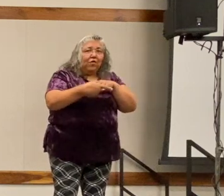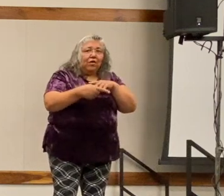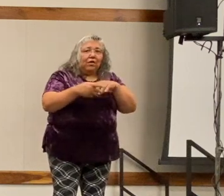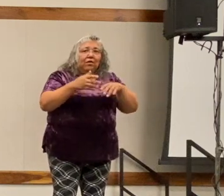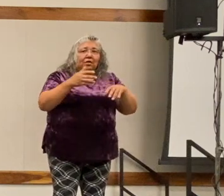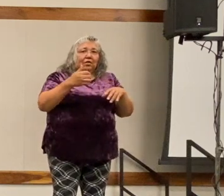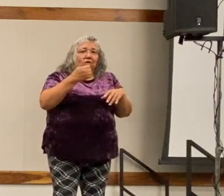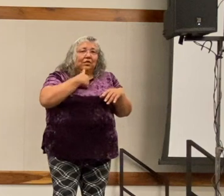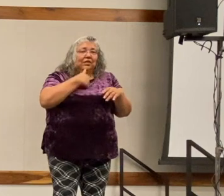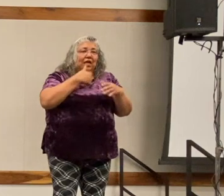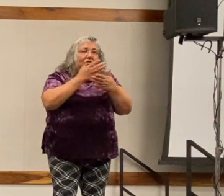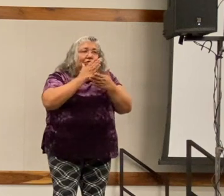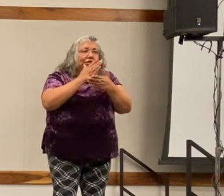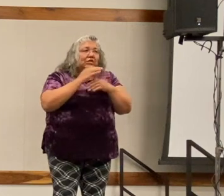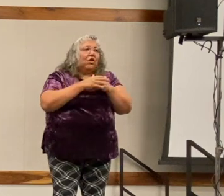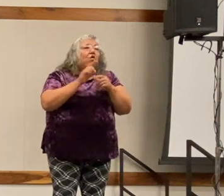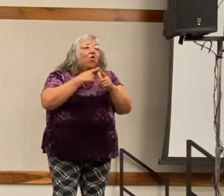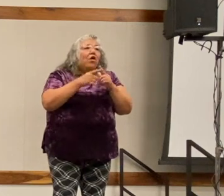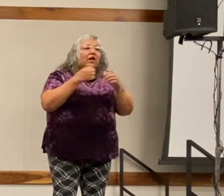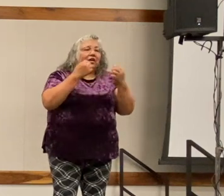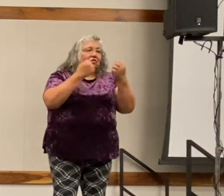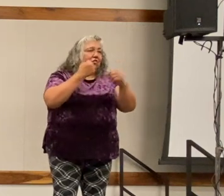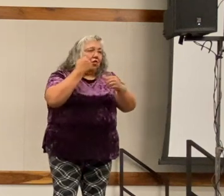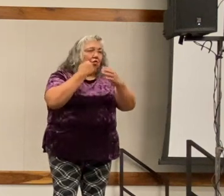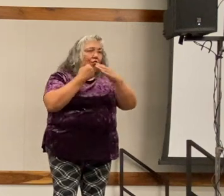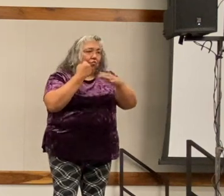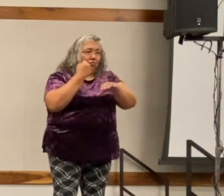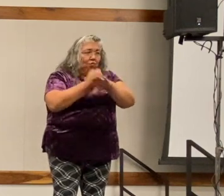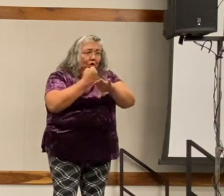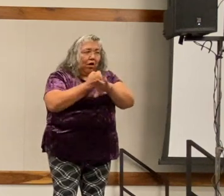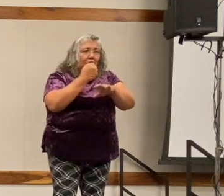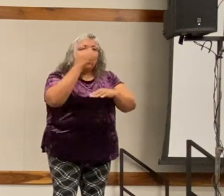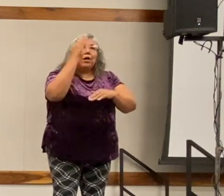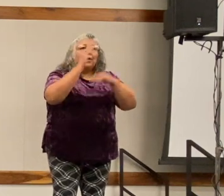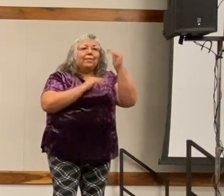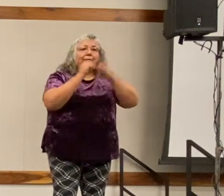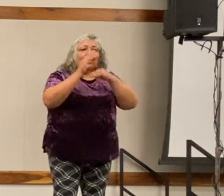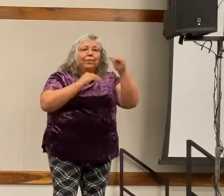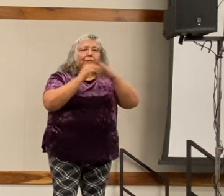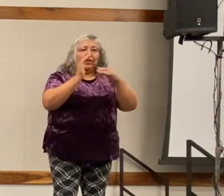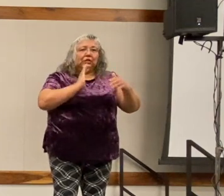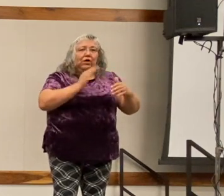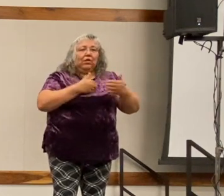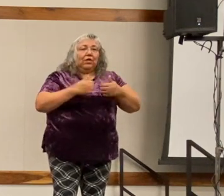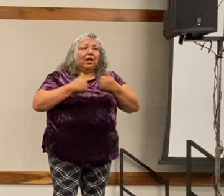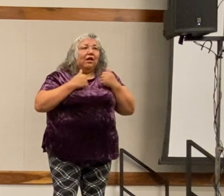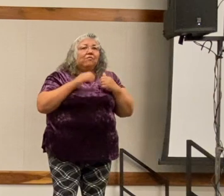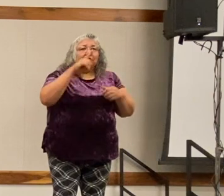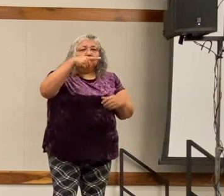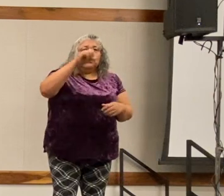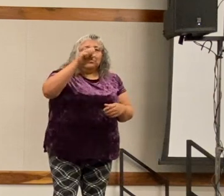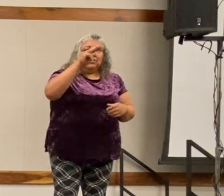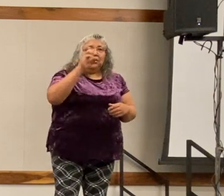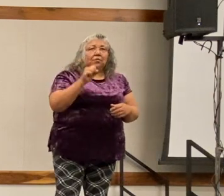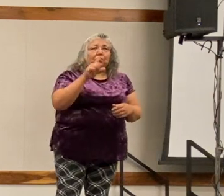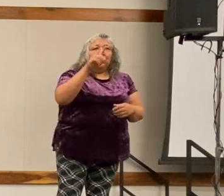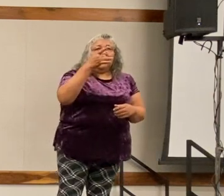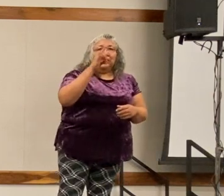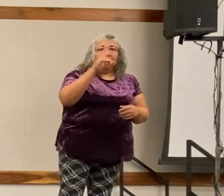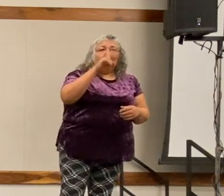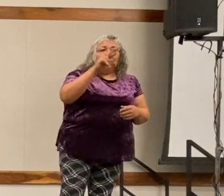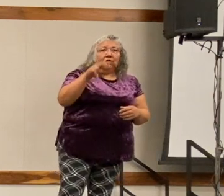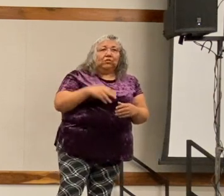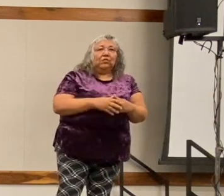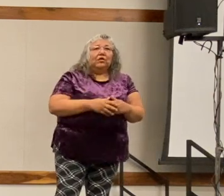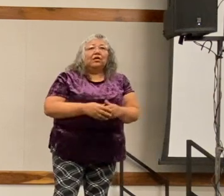our self-righteousness, or he's the rock we build our lives upon. Right? So Psalms 118:22 says this: